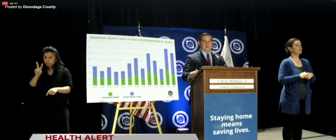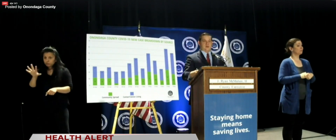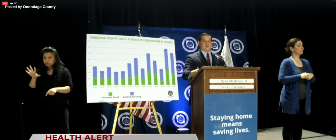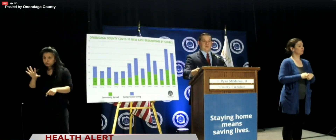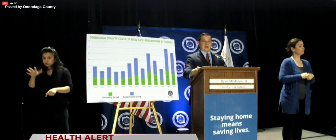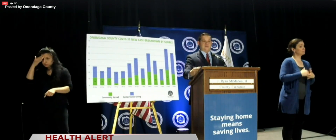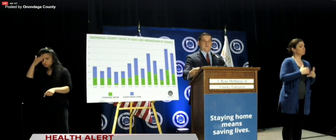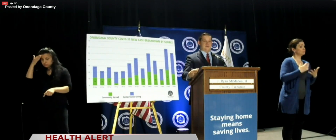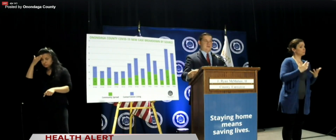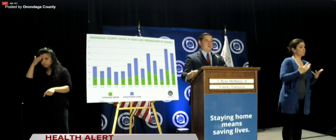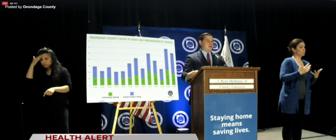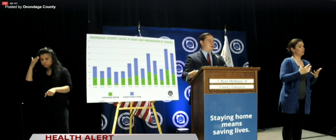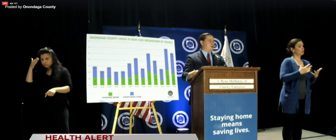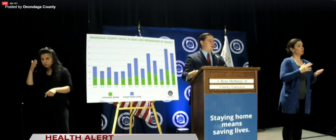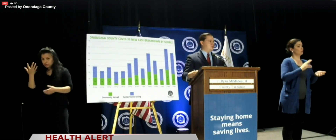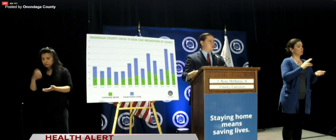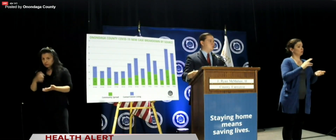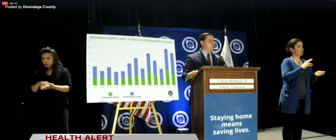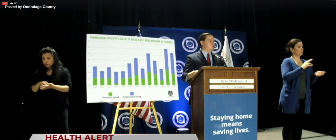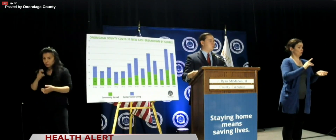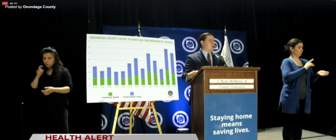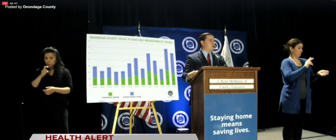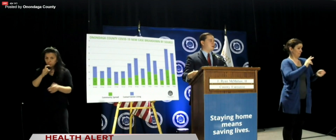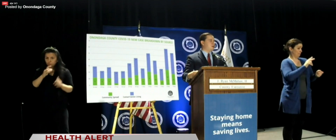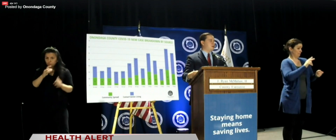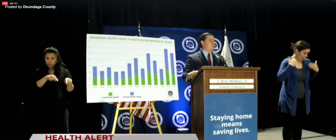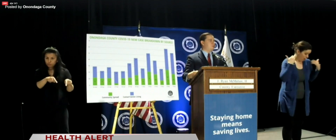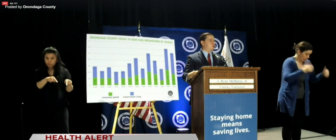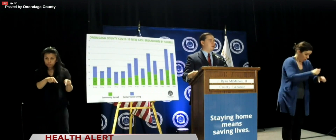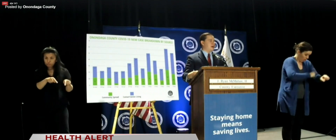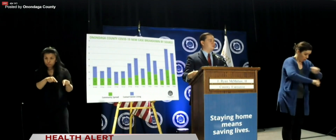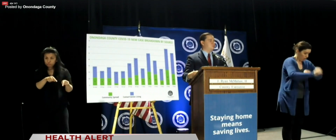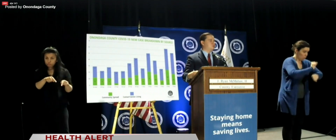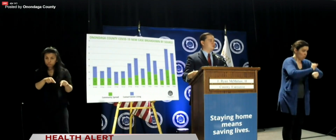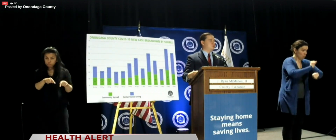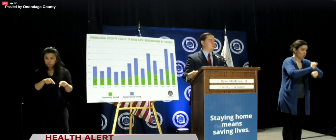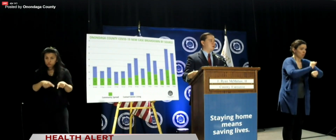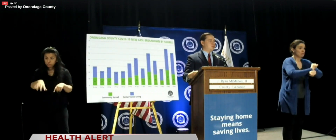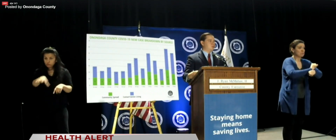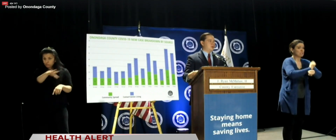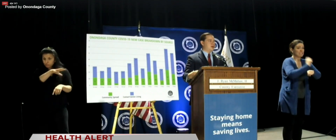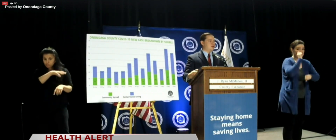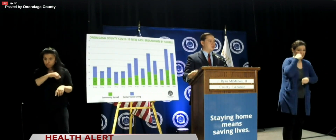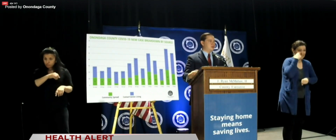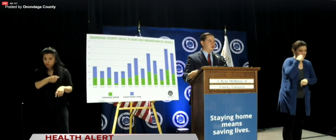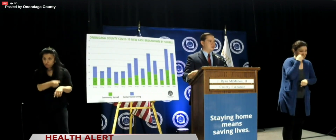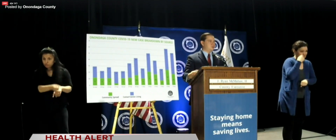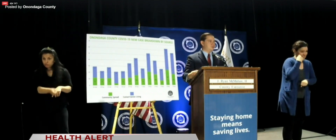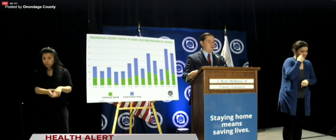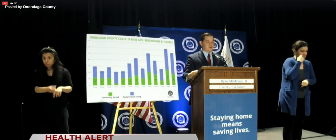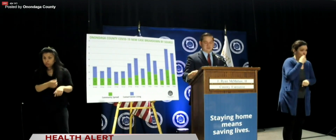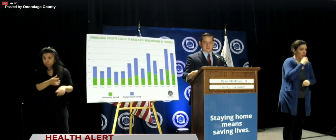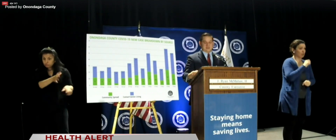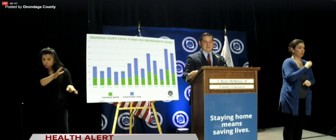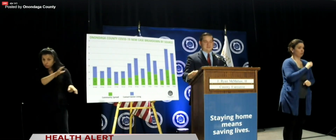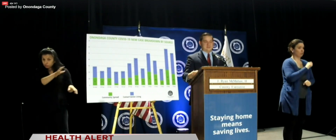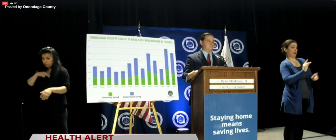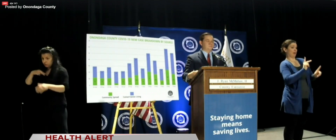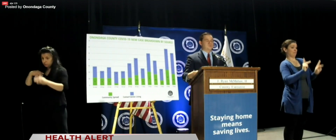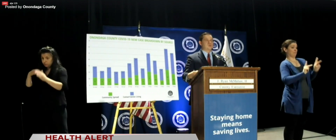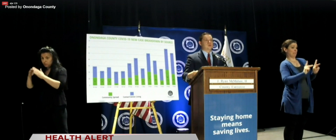look like we have a huge spike in people who need hospital treatment, when the reality is that's not the